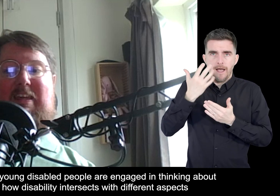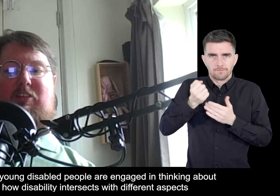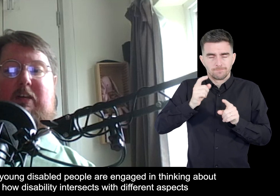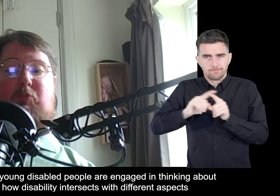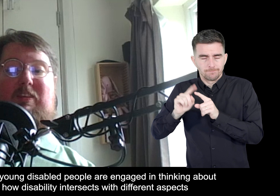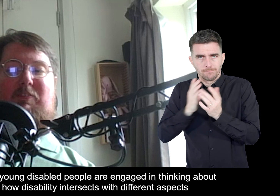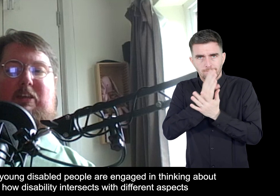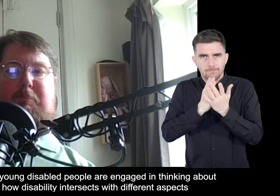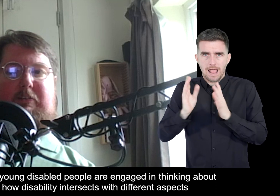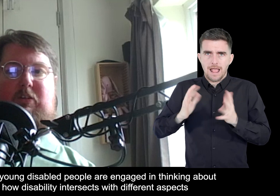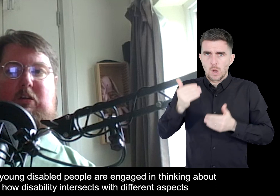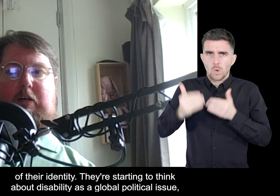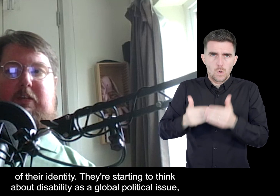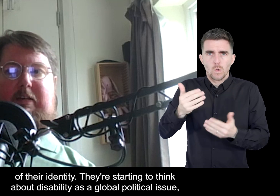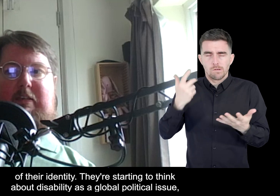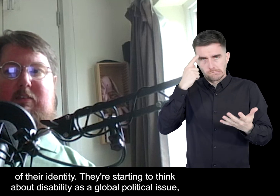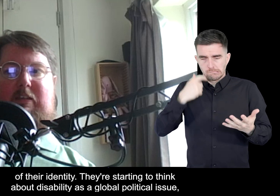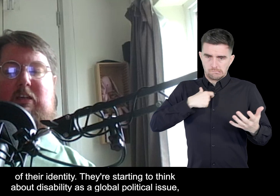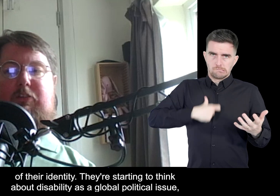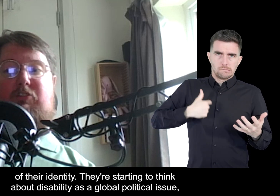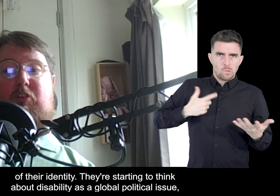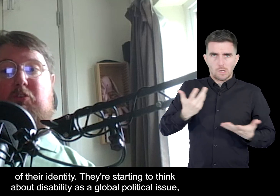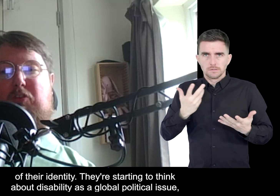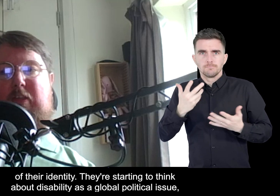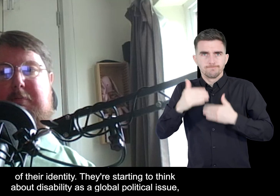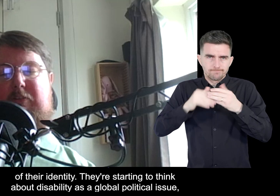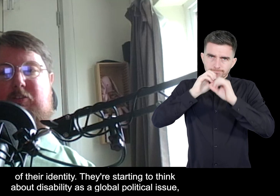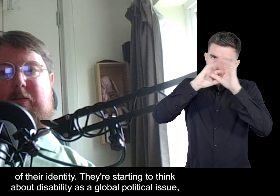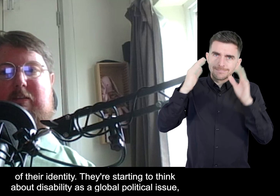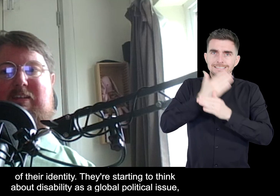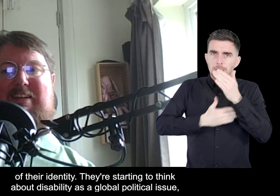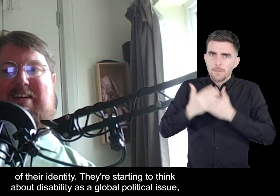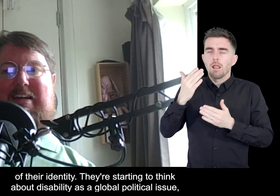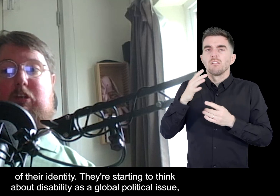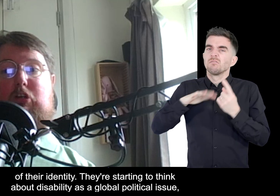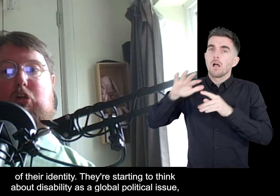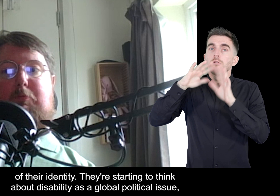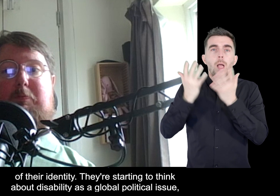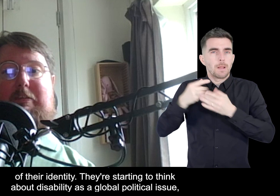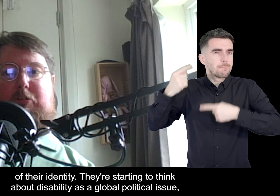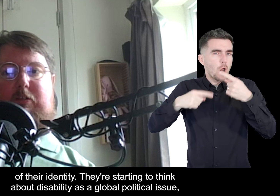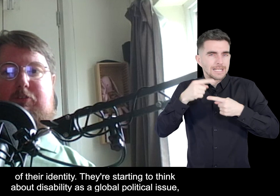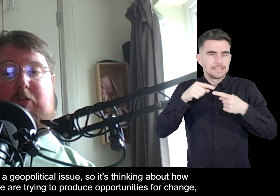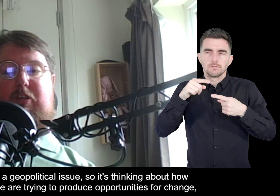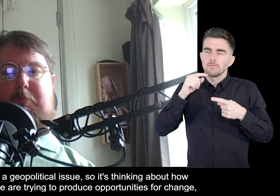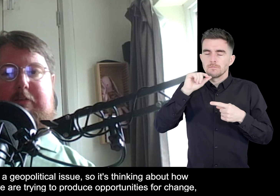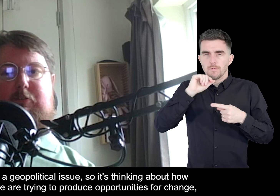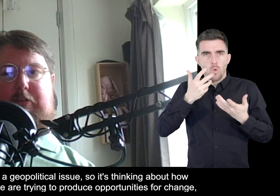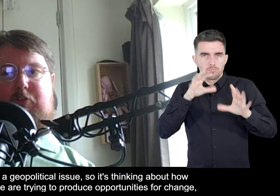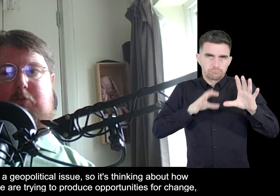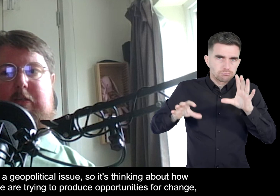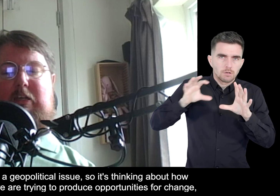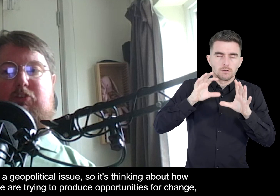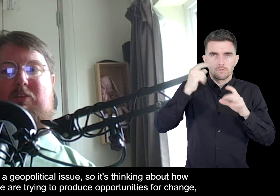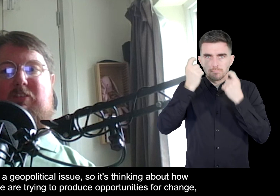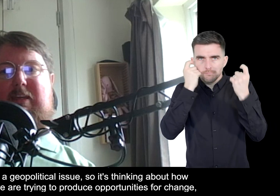disability intersects with different aspects of their identity. They're starting to think about disability as a global political issue, a geopolitical